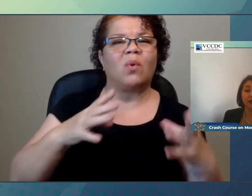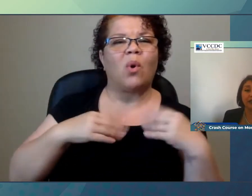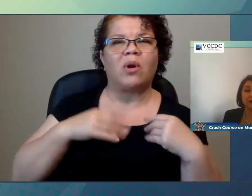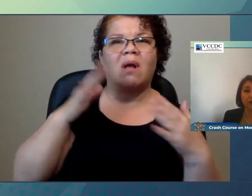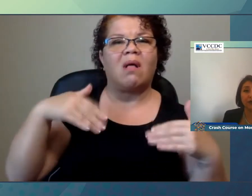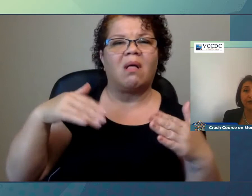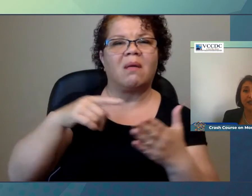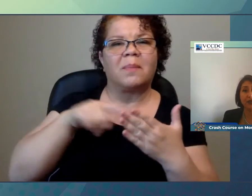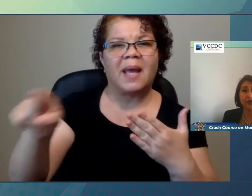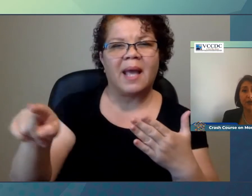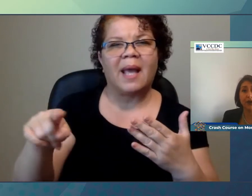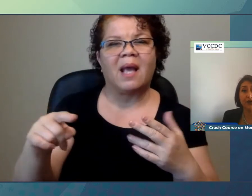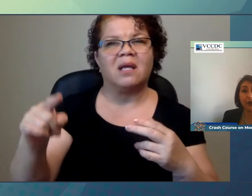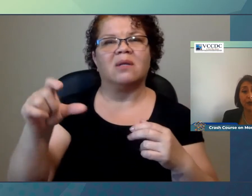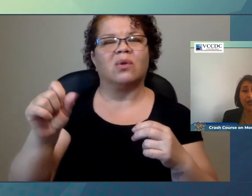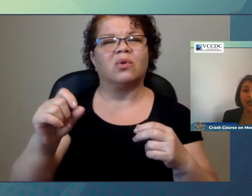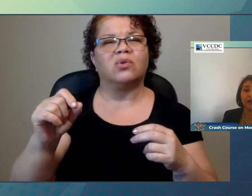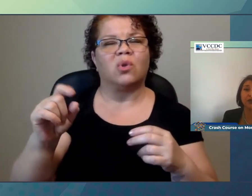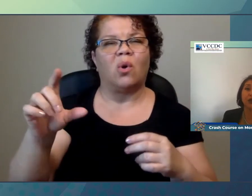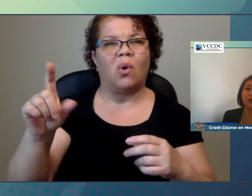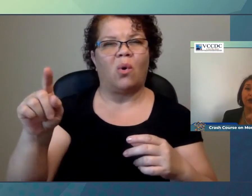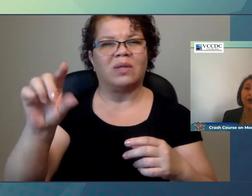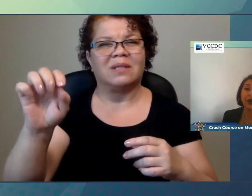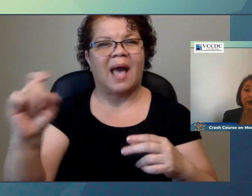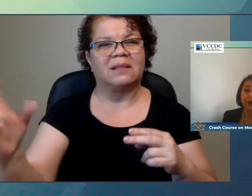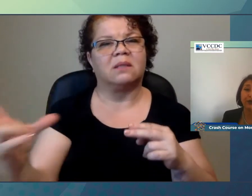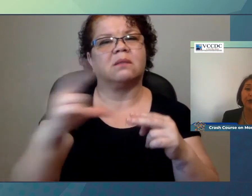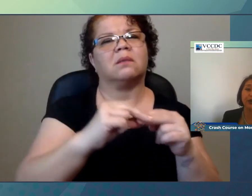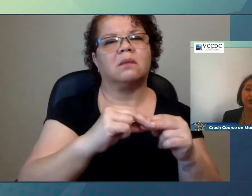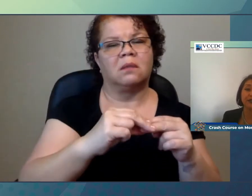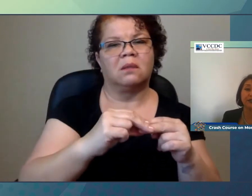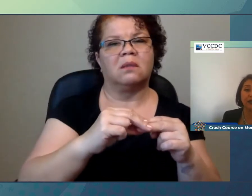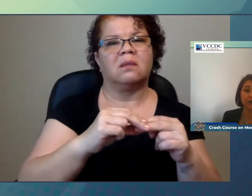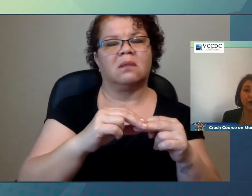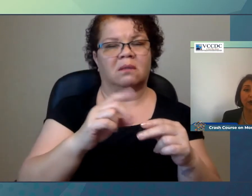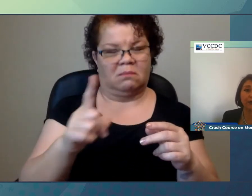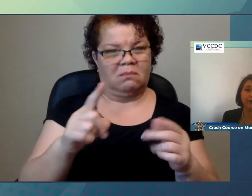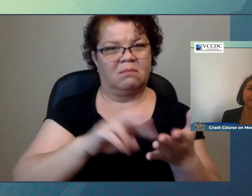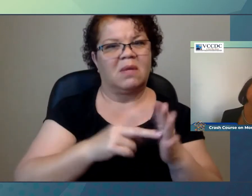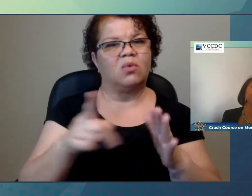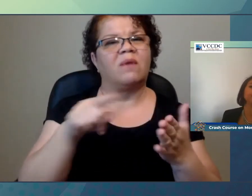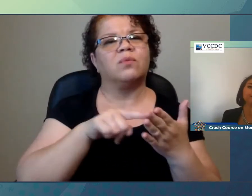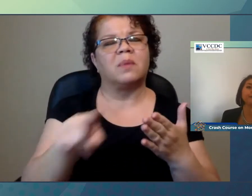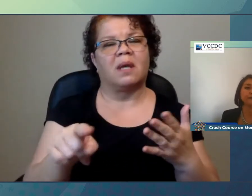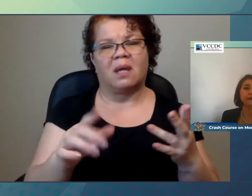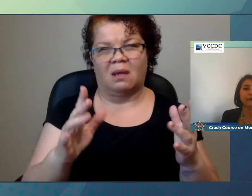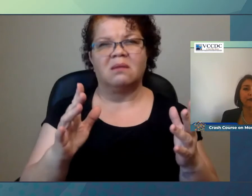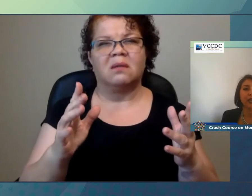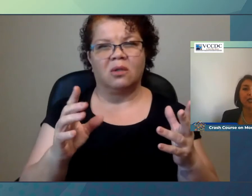title company is for, to make sure there are no clouds on your new purchase of your home.